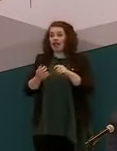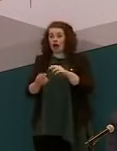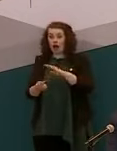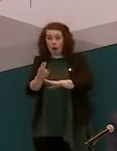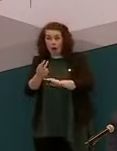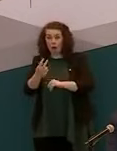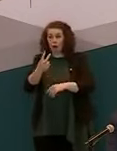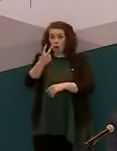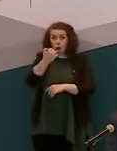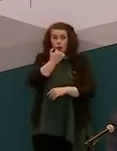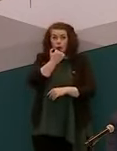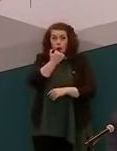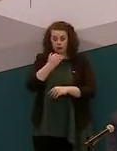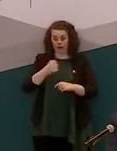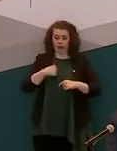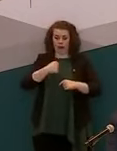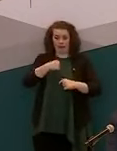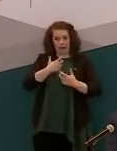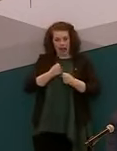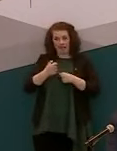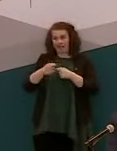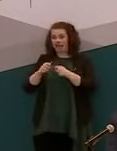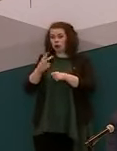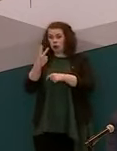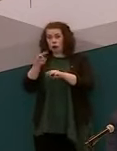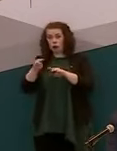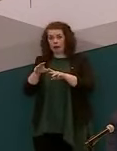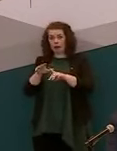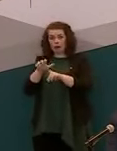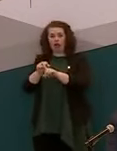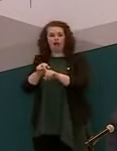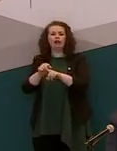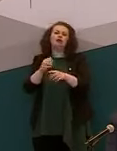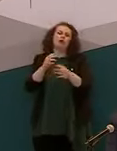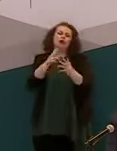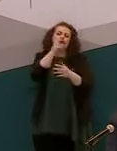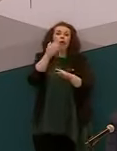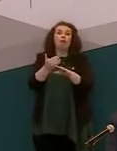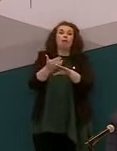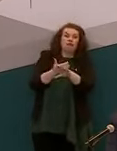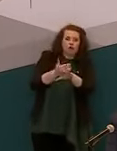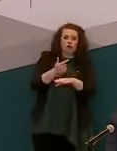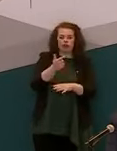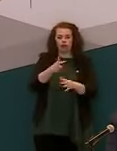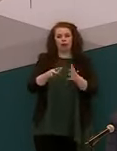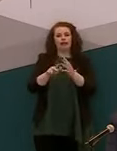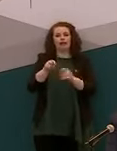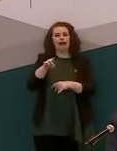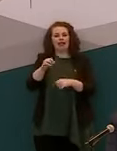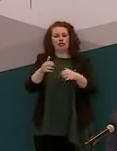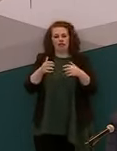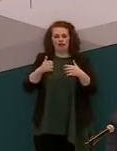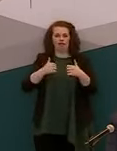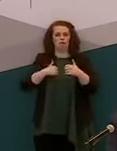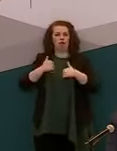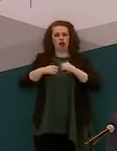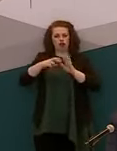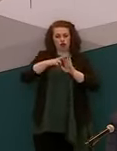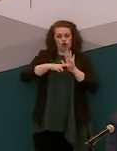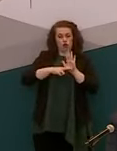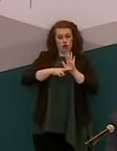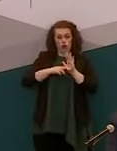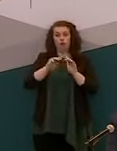of straightforward social distancing measures before the 28th of March, then we get a very